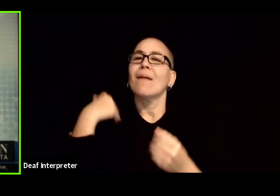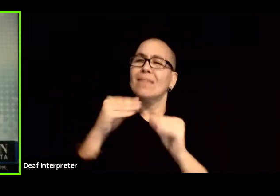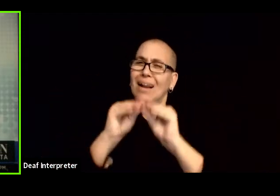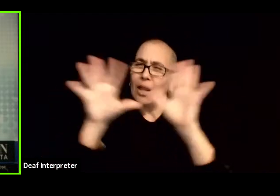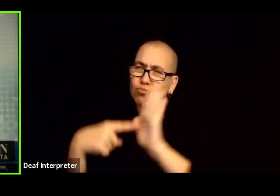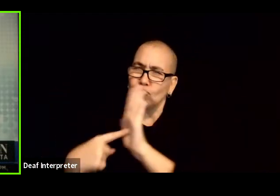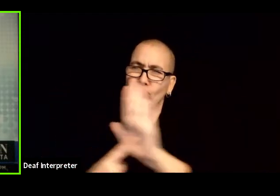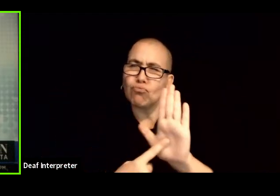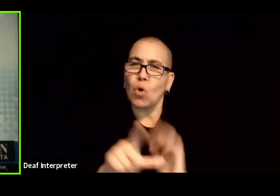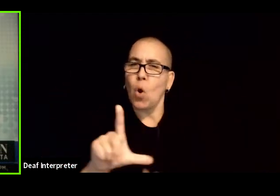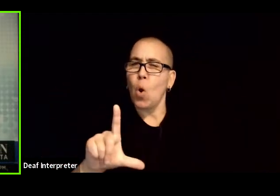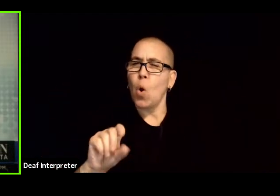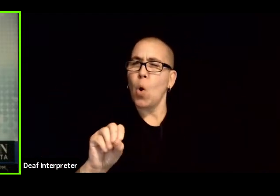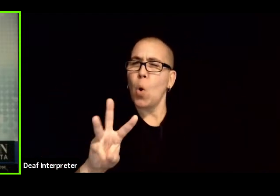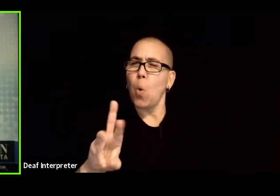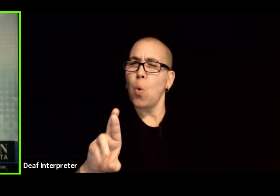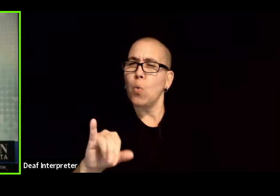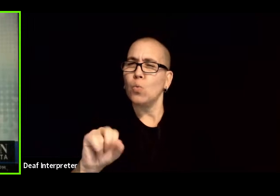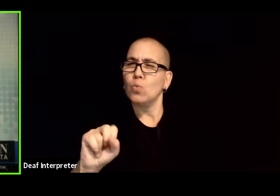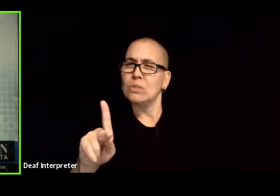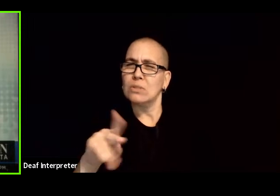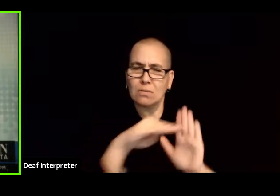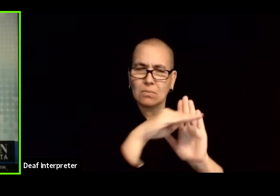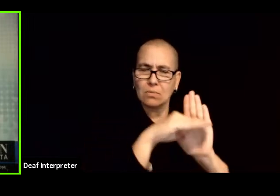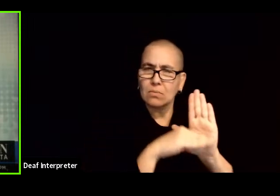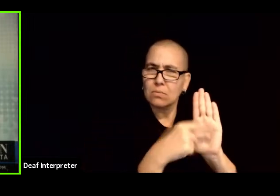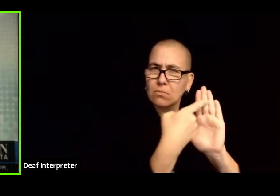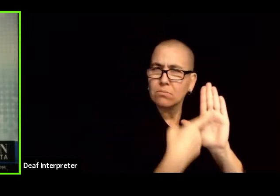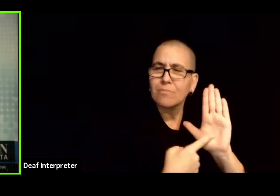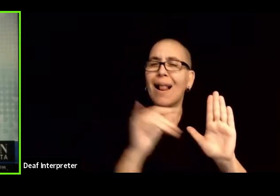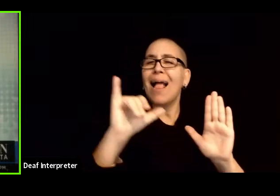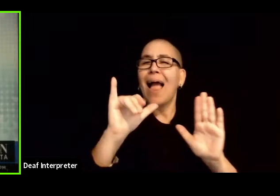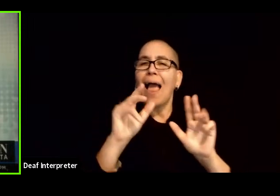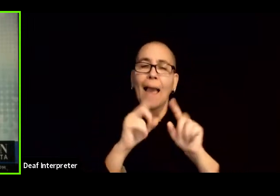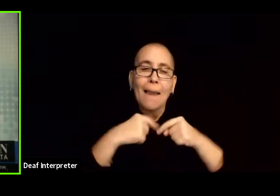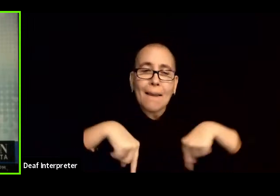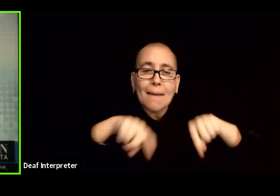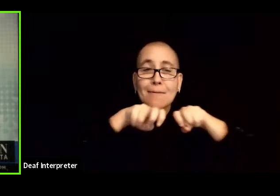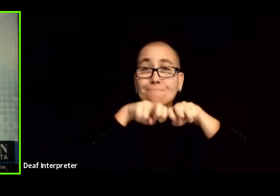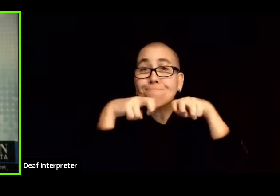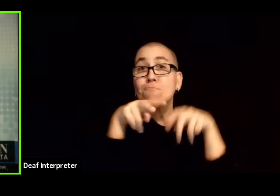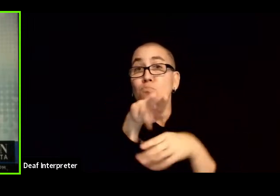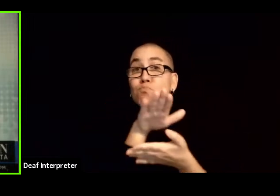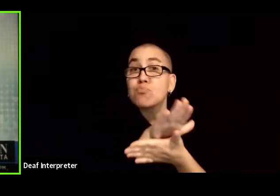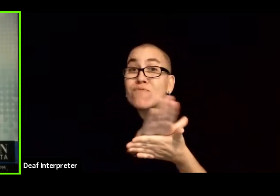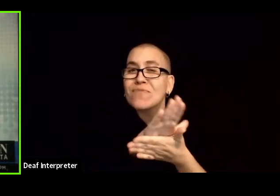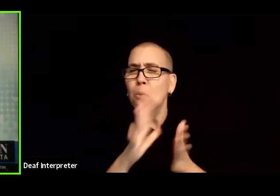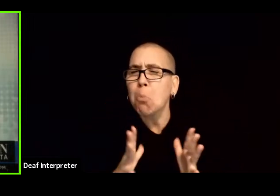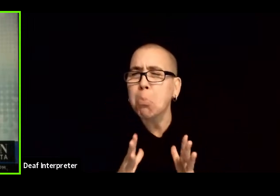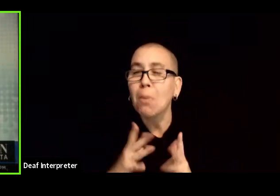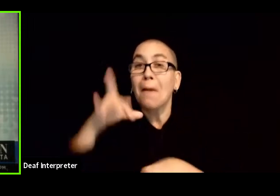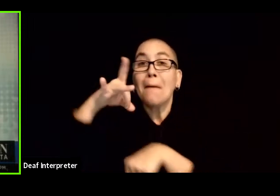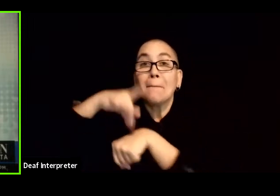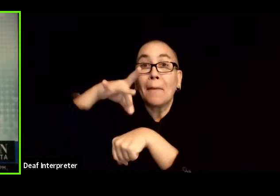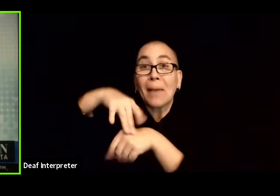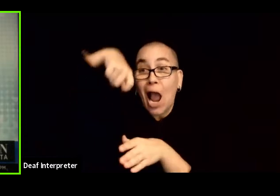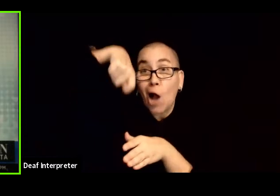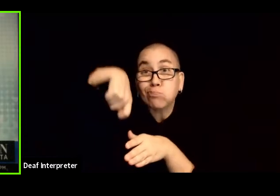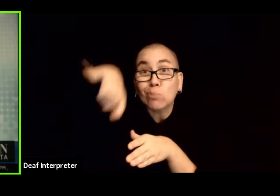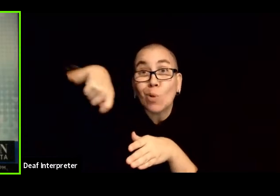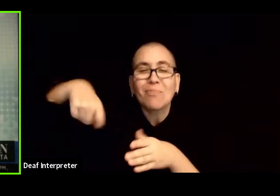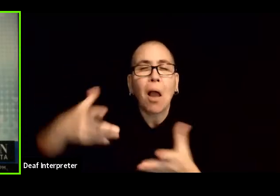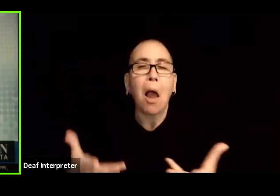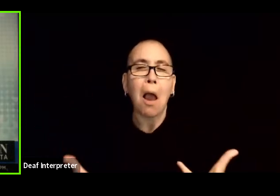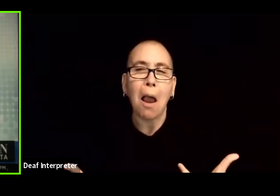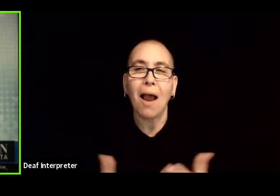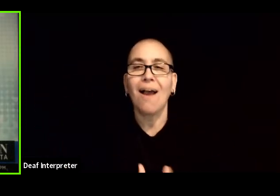thing. Moderate risk would be, doing what they call kind of a one-sided